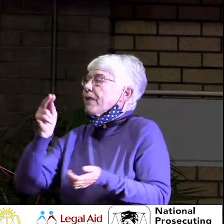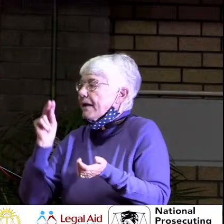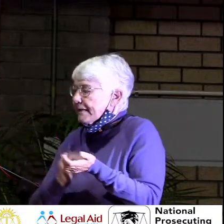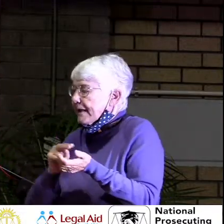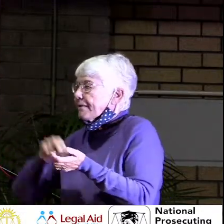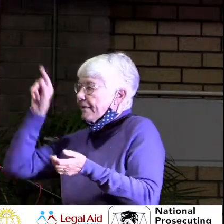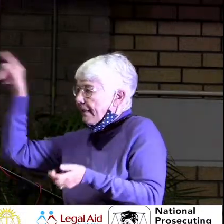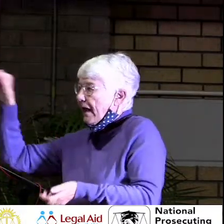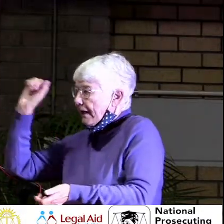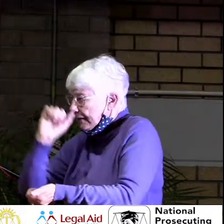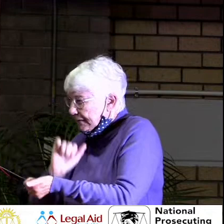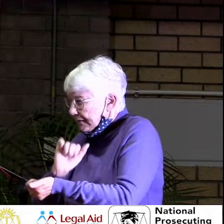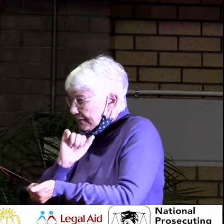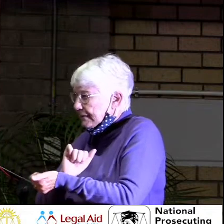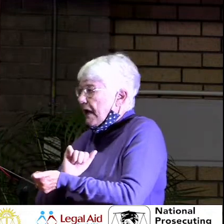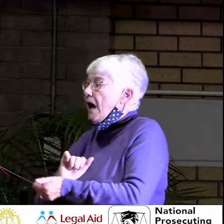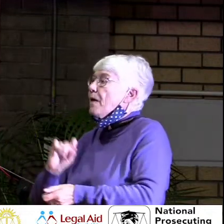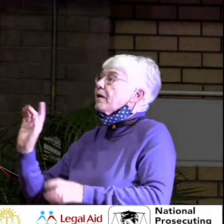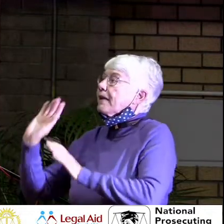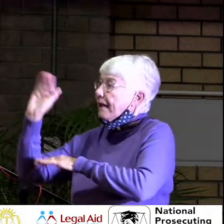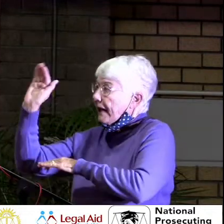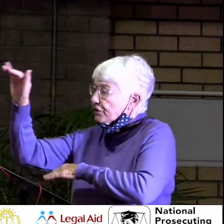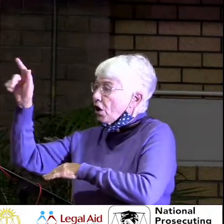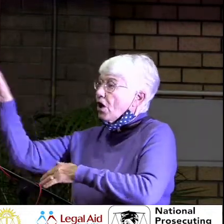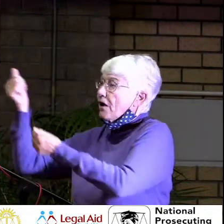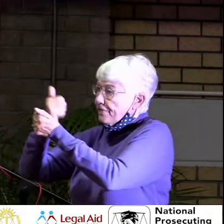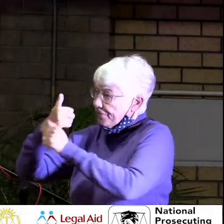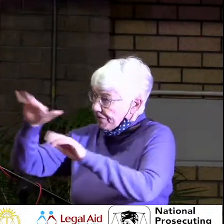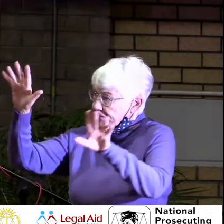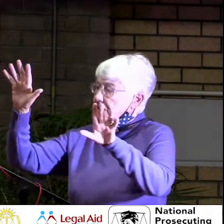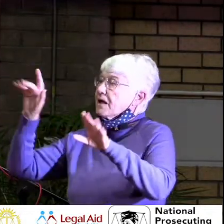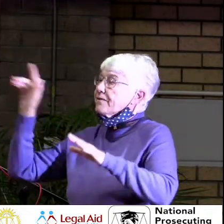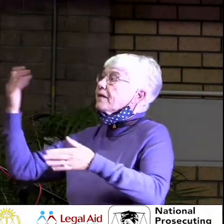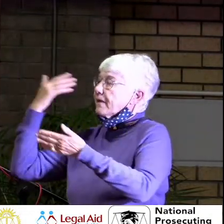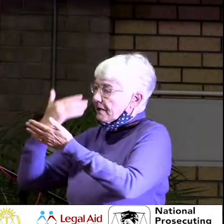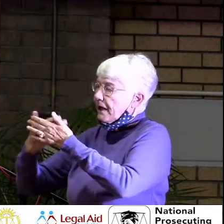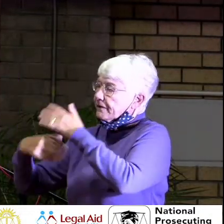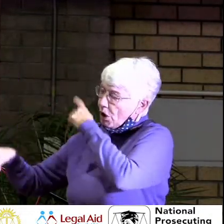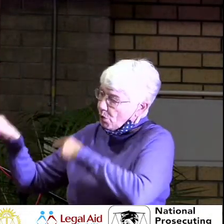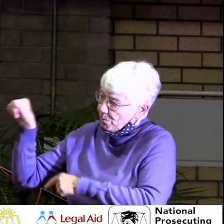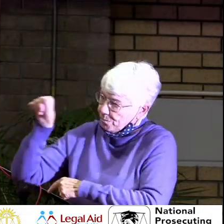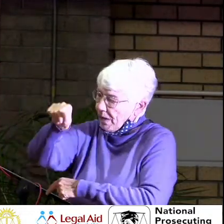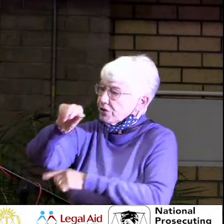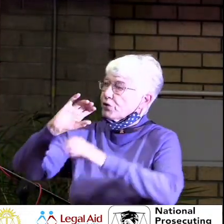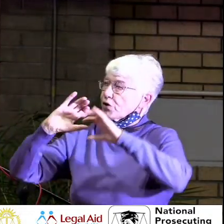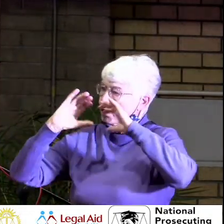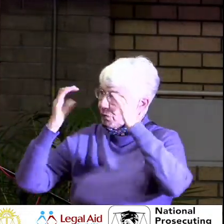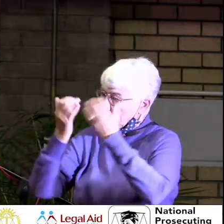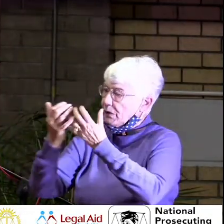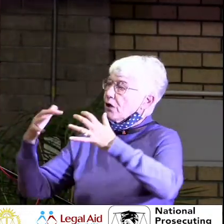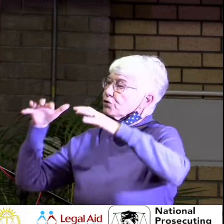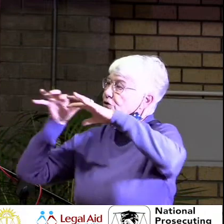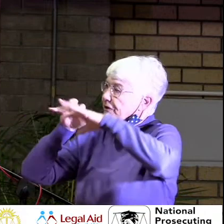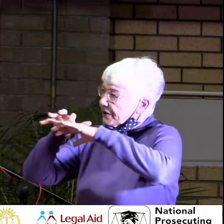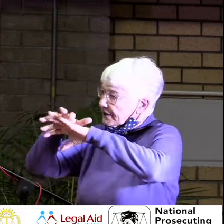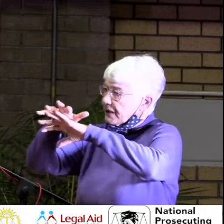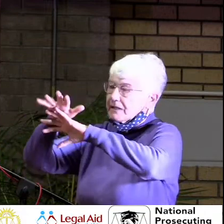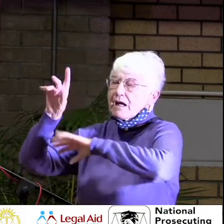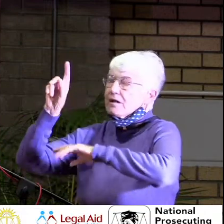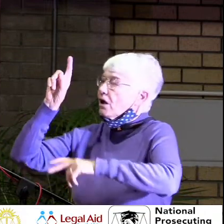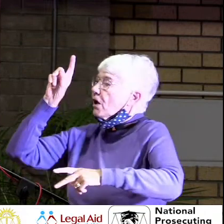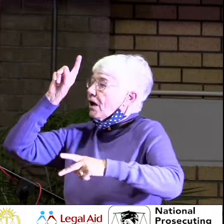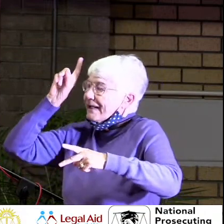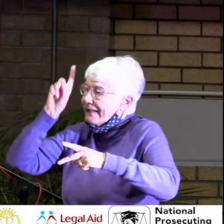that reintegration takes place and we do not have relapse of an offender coming back into our facilities. The role